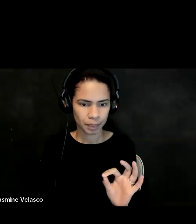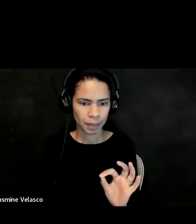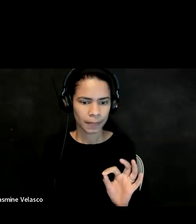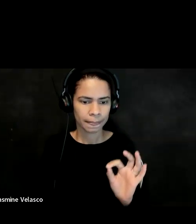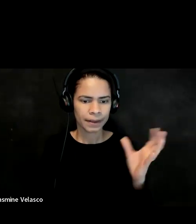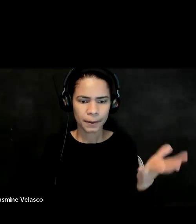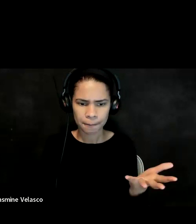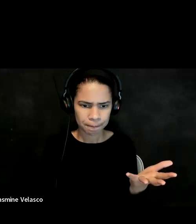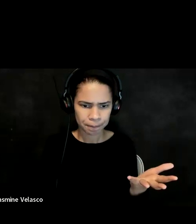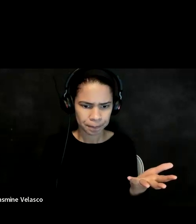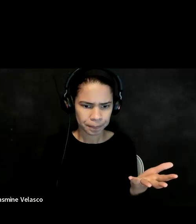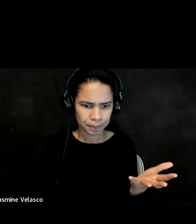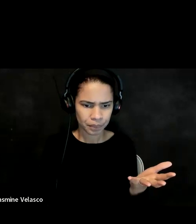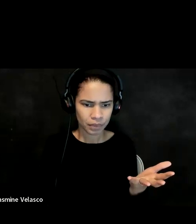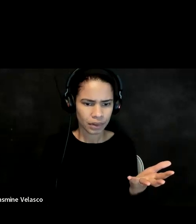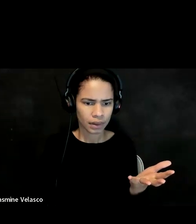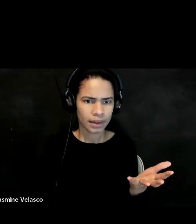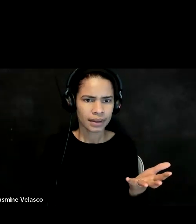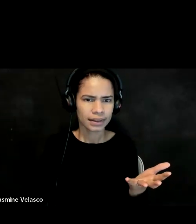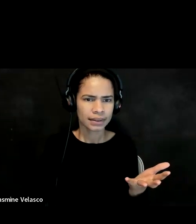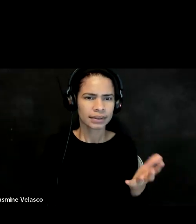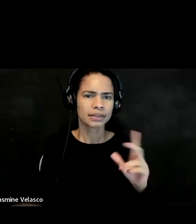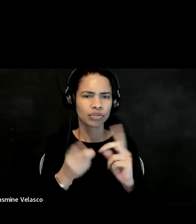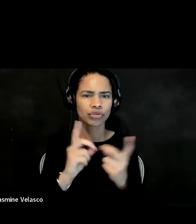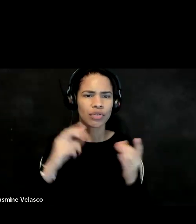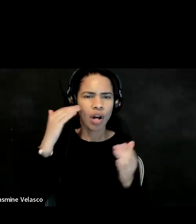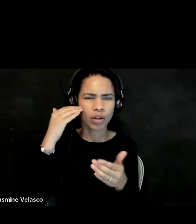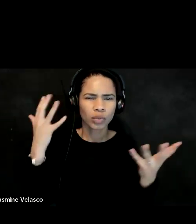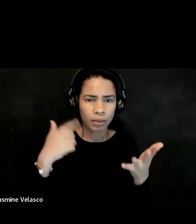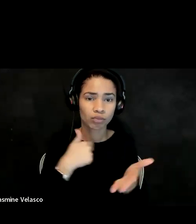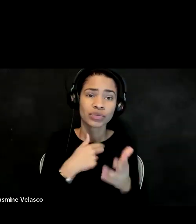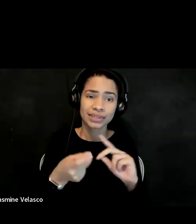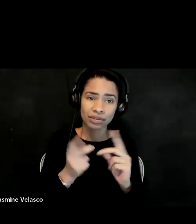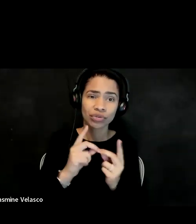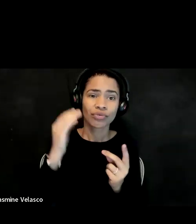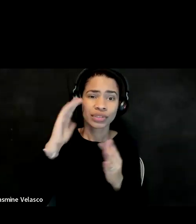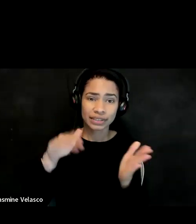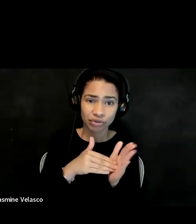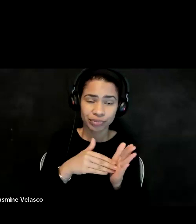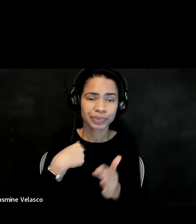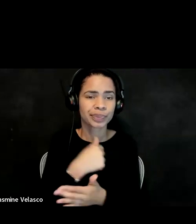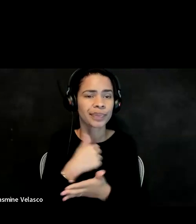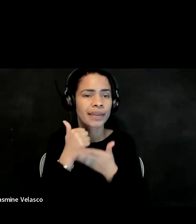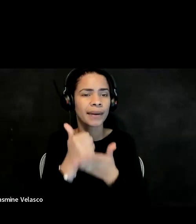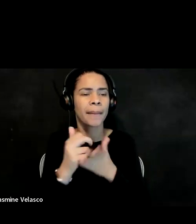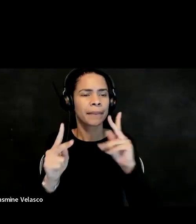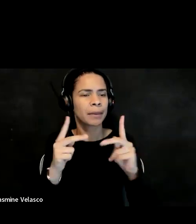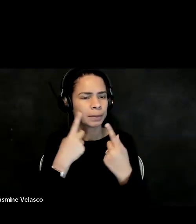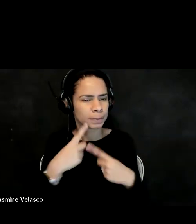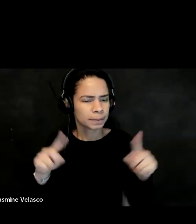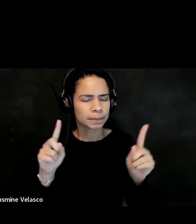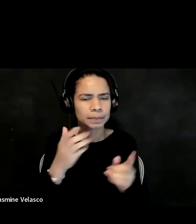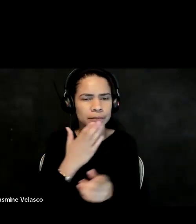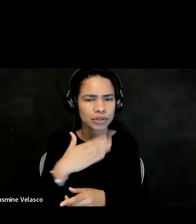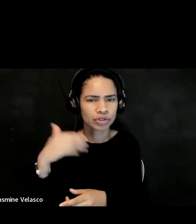What is digital knowledge? So we're the Digital Knowledge Center, and we help people achieve greater digital knowledge. But there's a